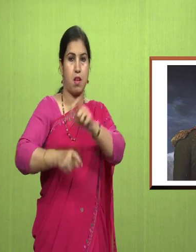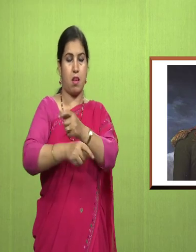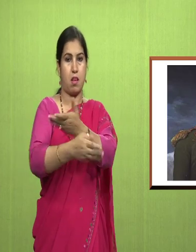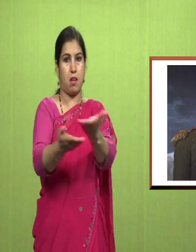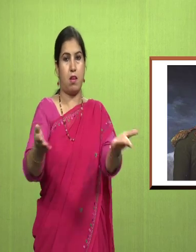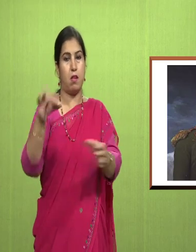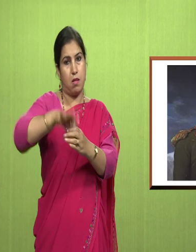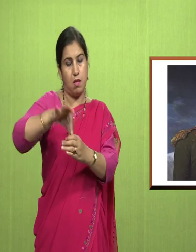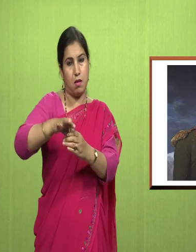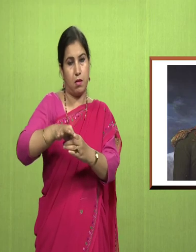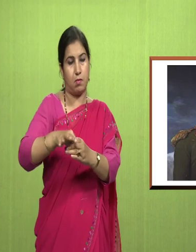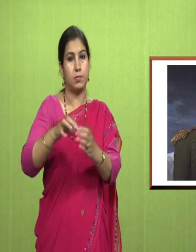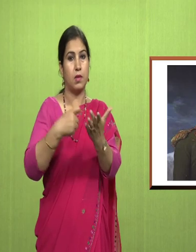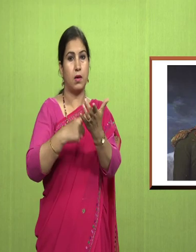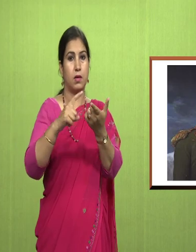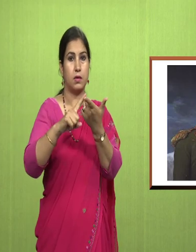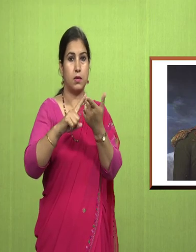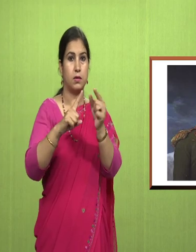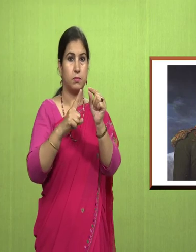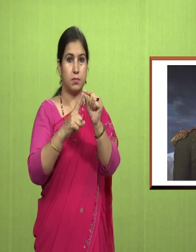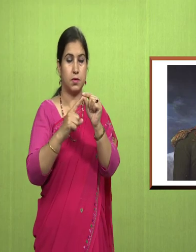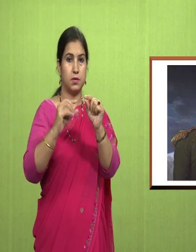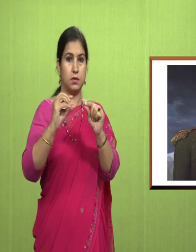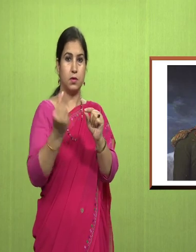and he became its first emperor.